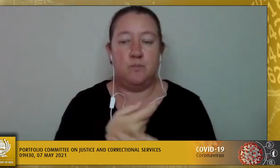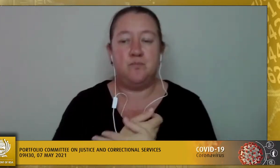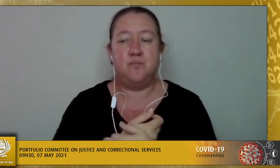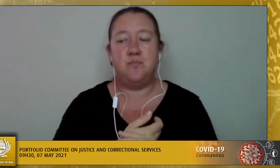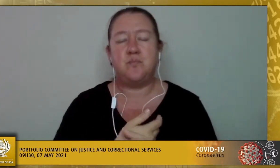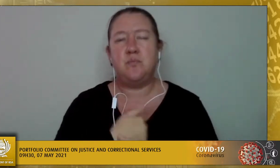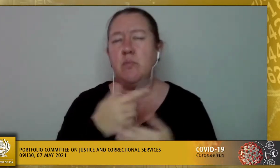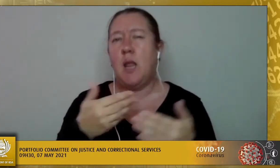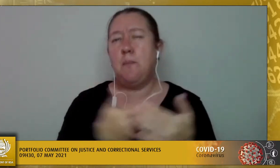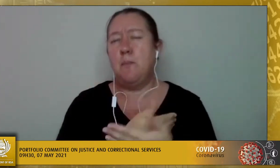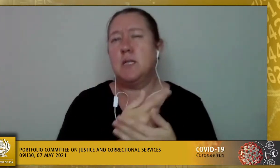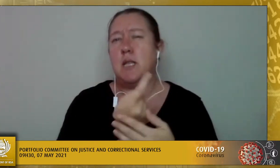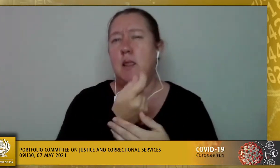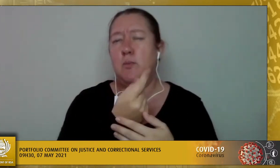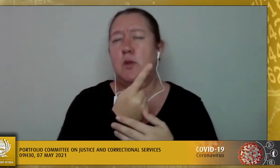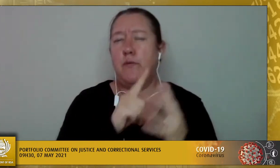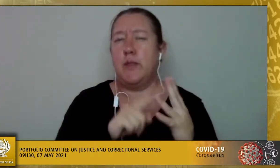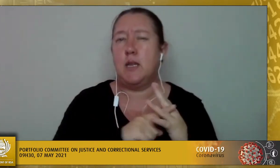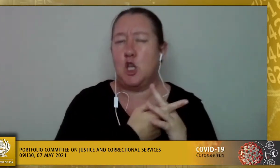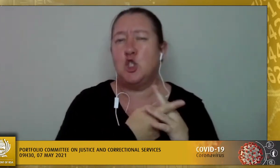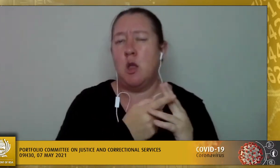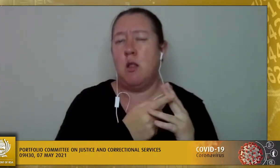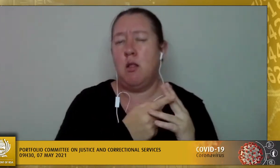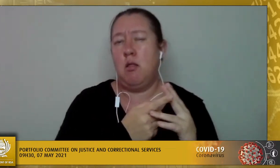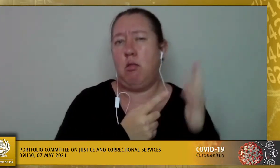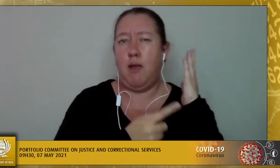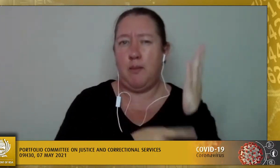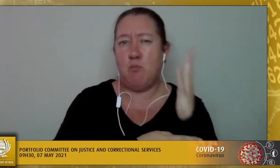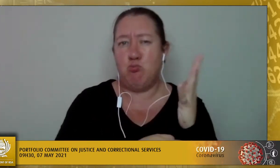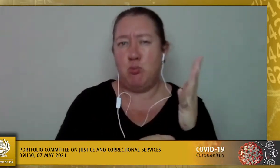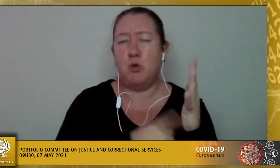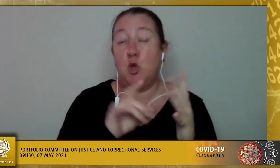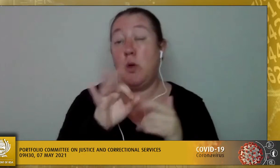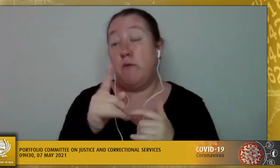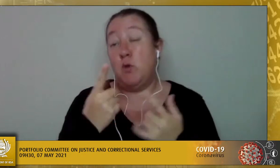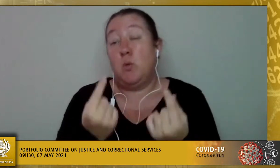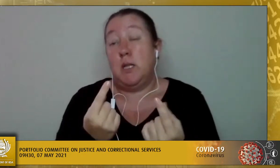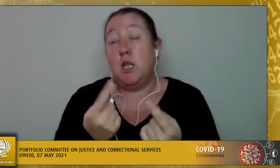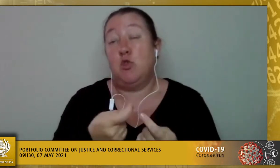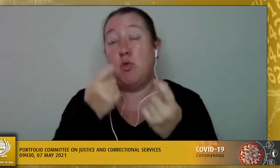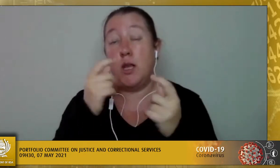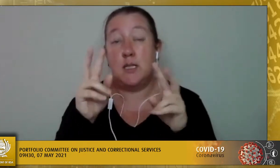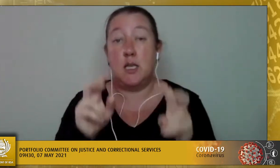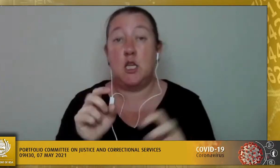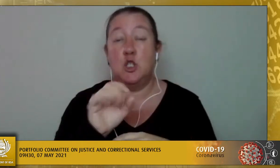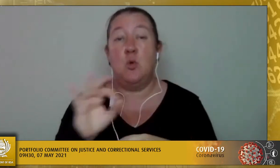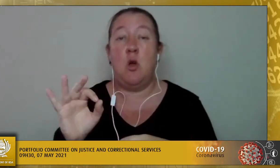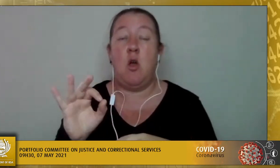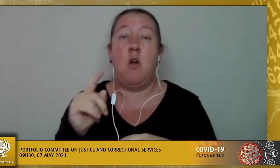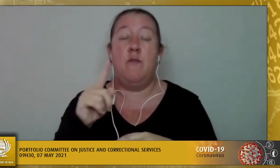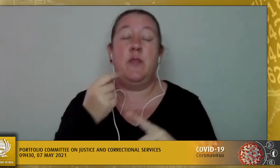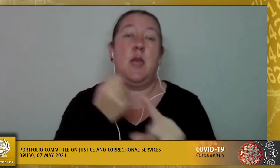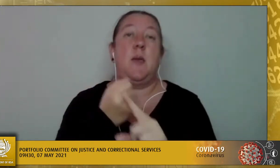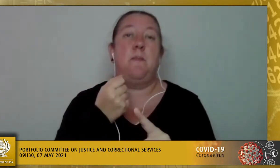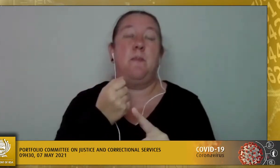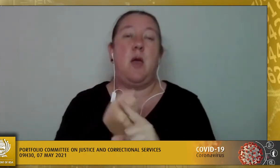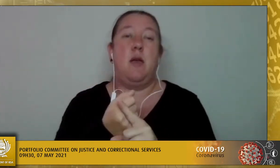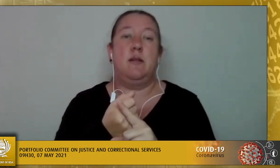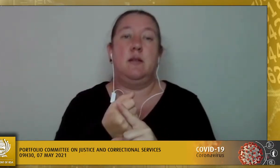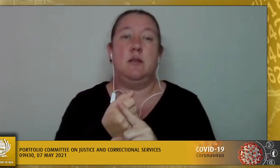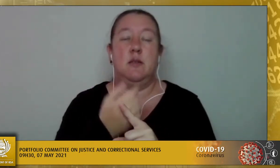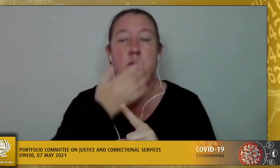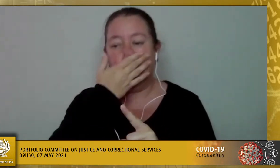missed a bit of the initial input so if I if you did raise the issue of the impact um